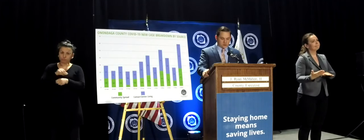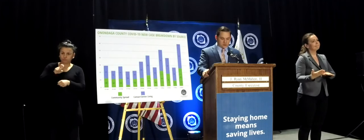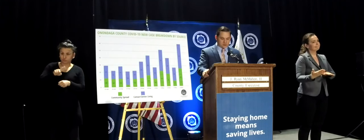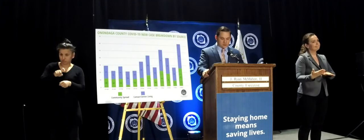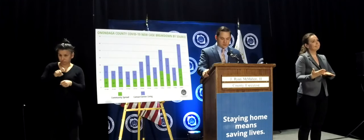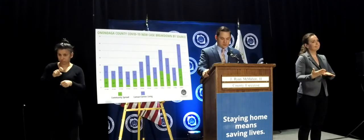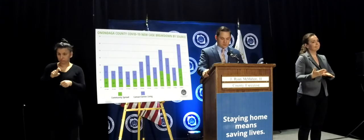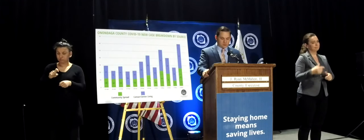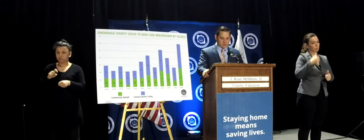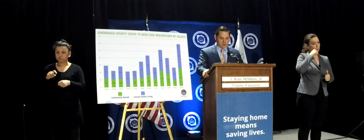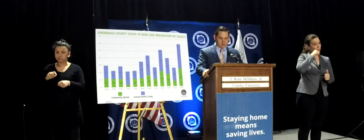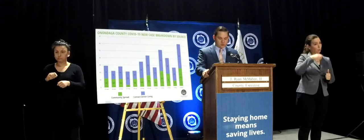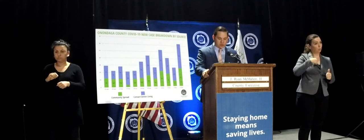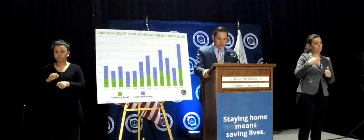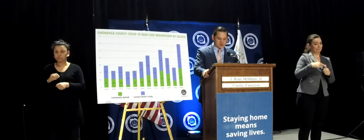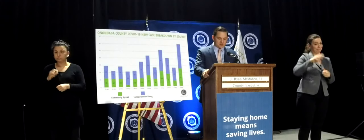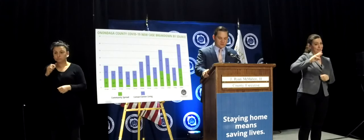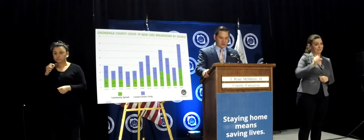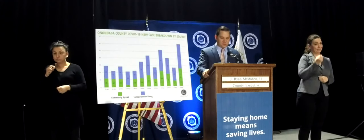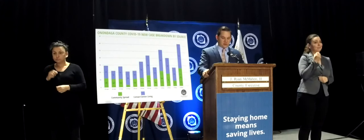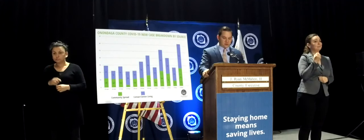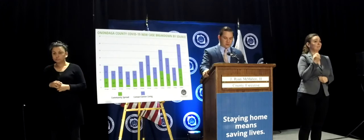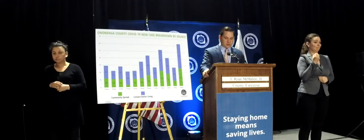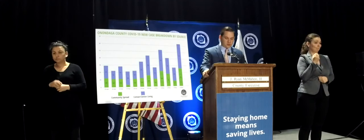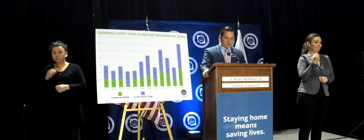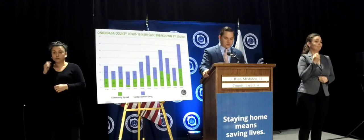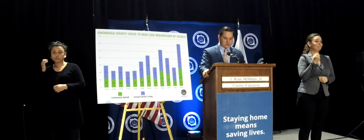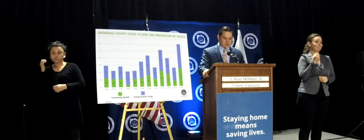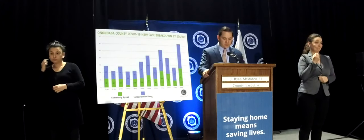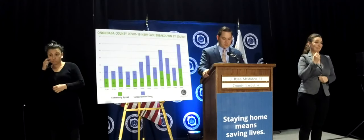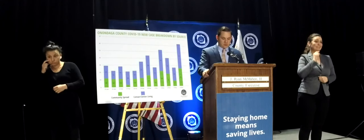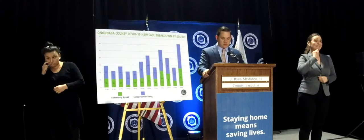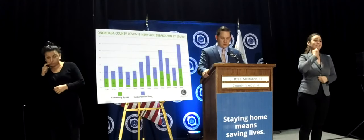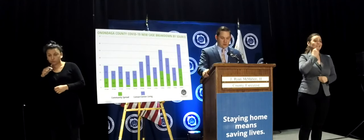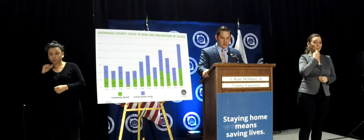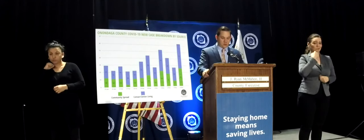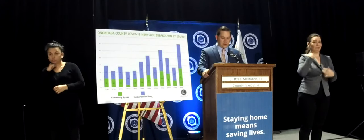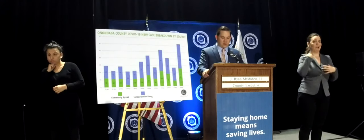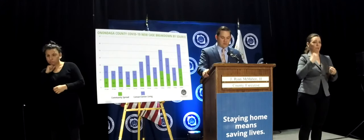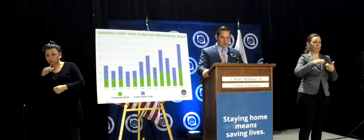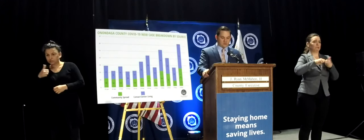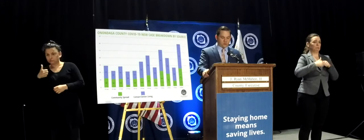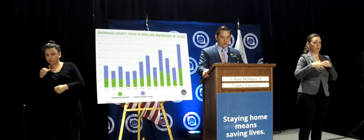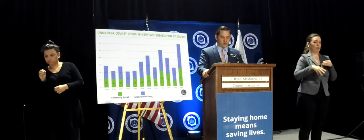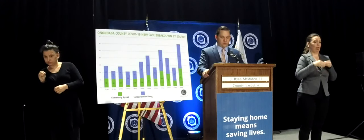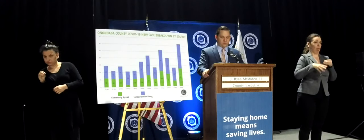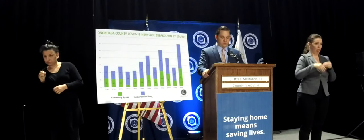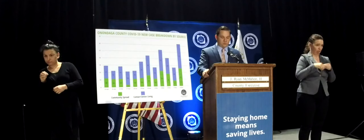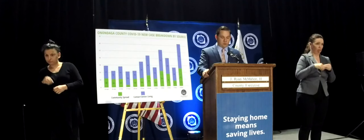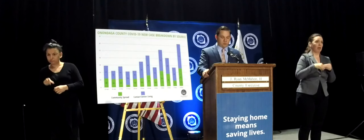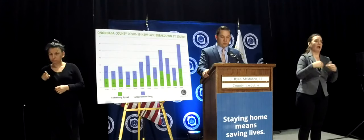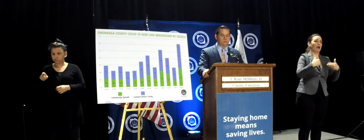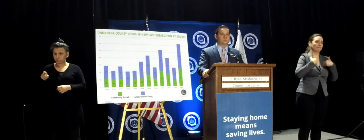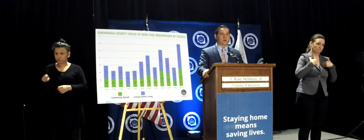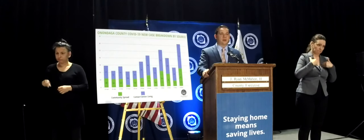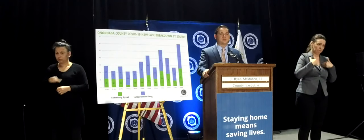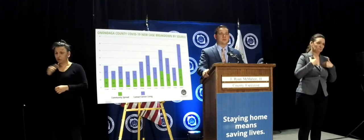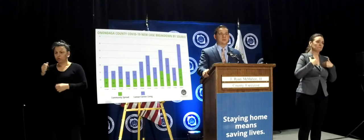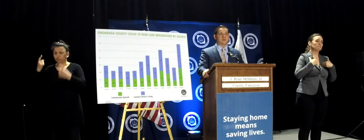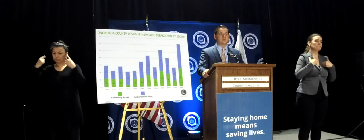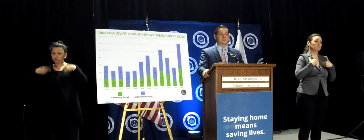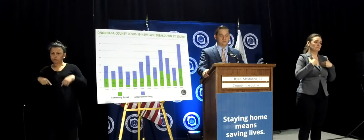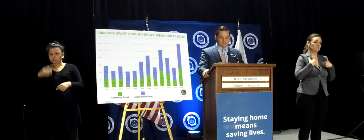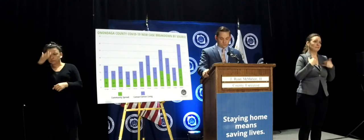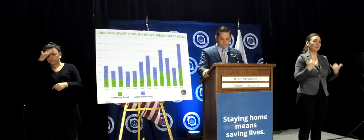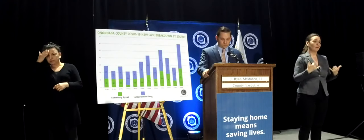She was in her 60s. She had significant medical conditions. We now have lost 41 people to